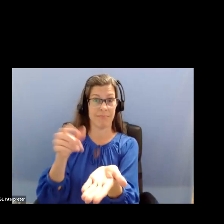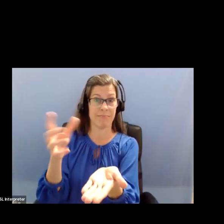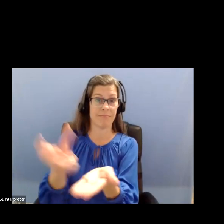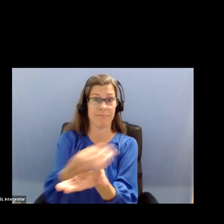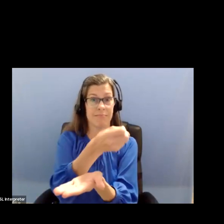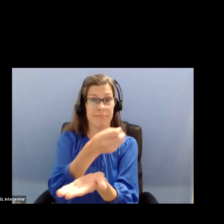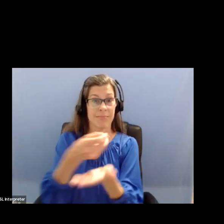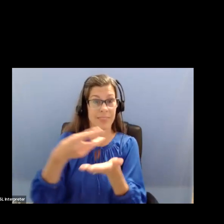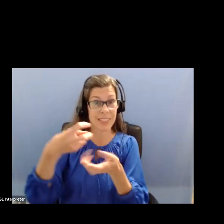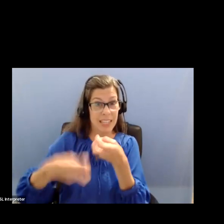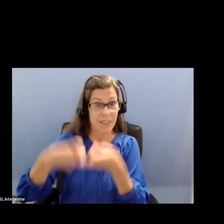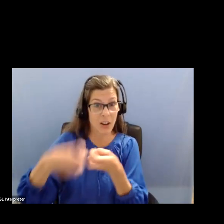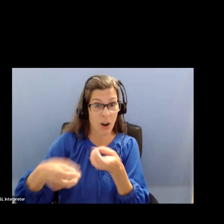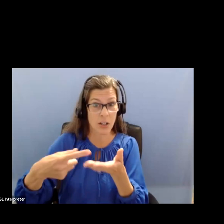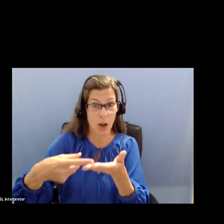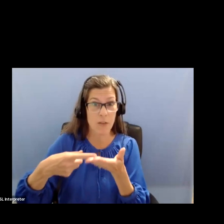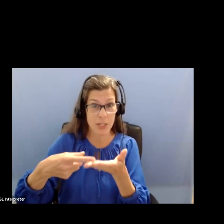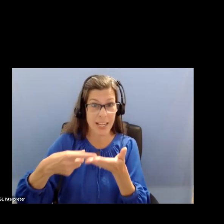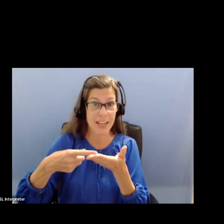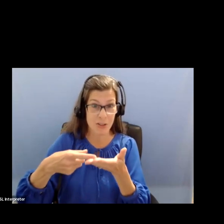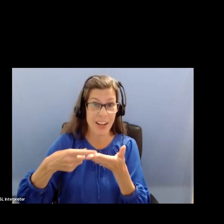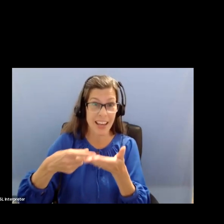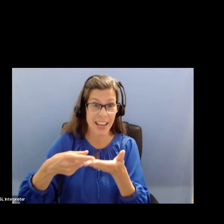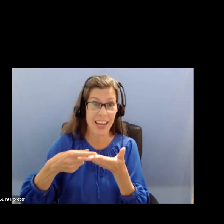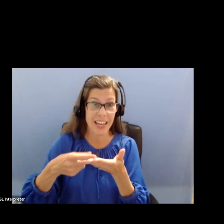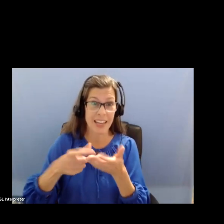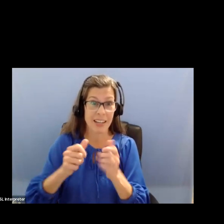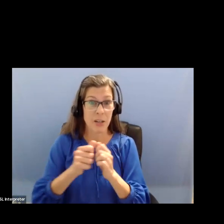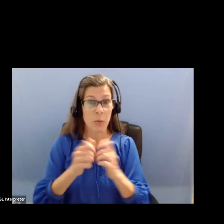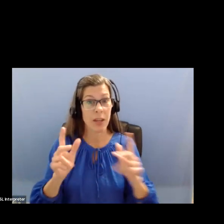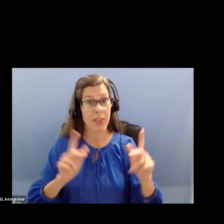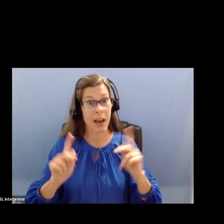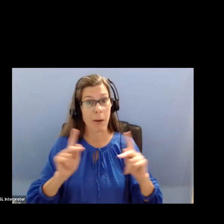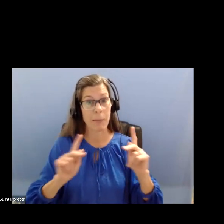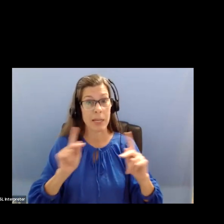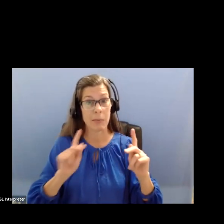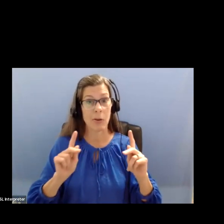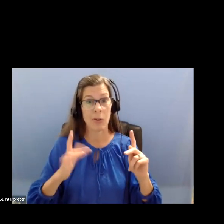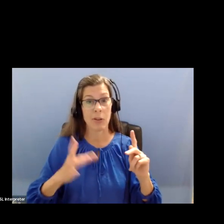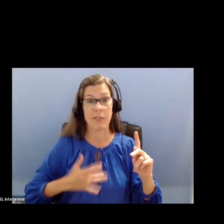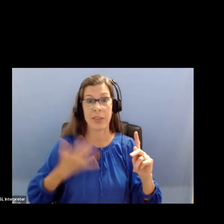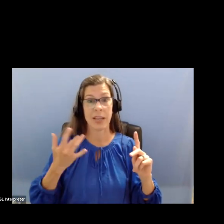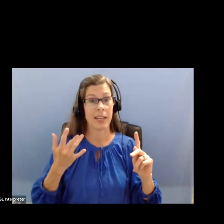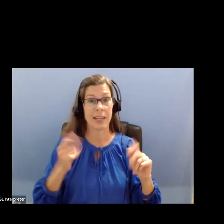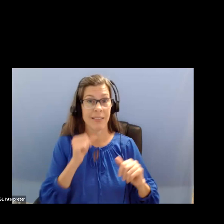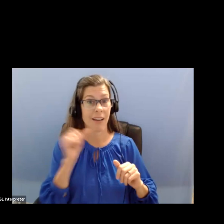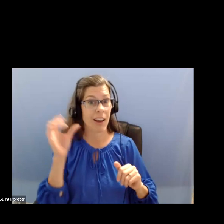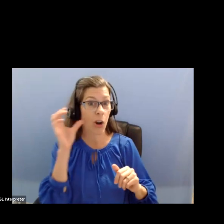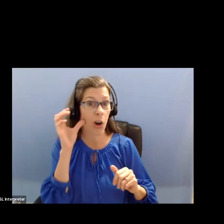and have them without stifling people's willingness to speak up or say what they